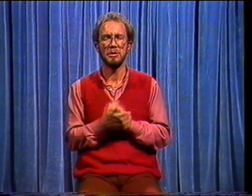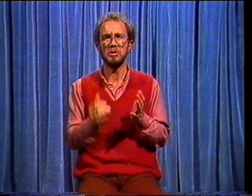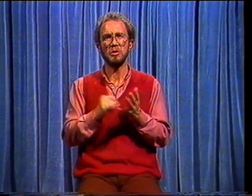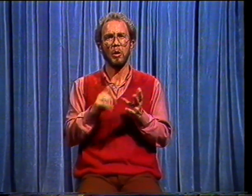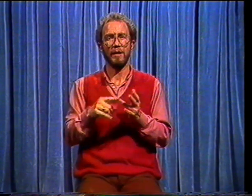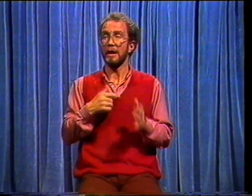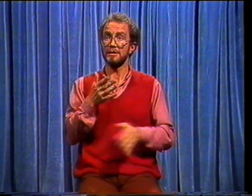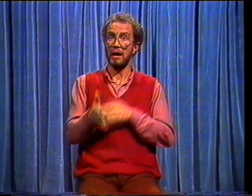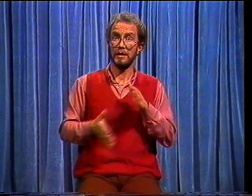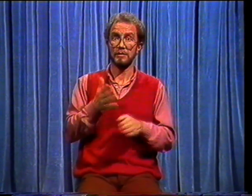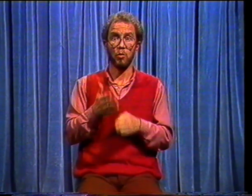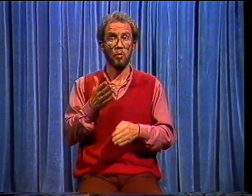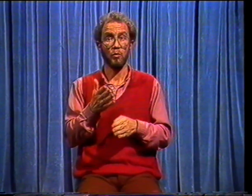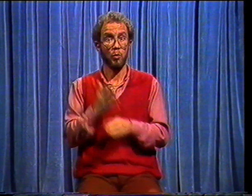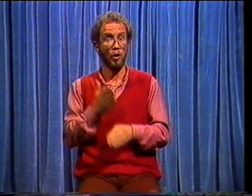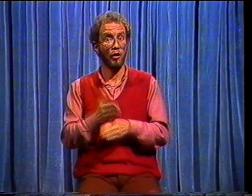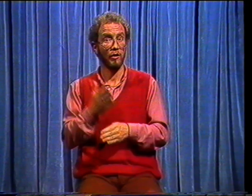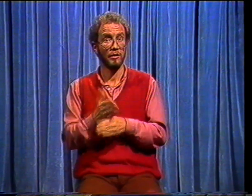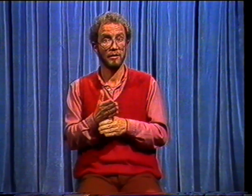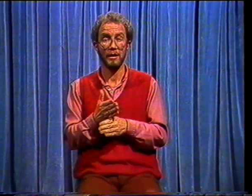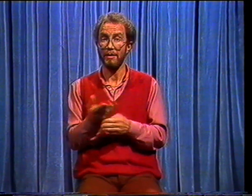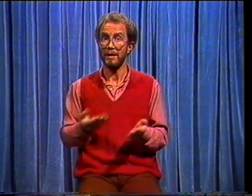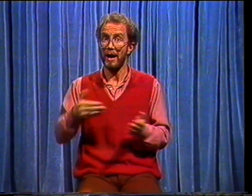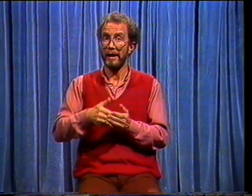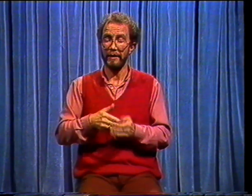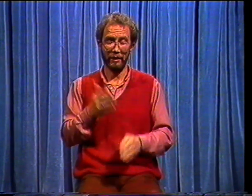So if I sign work and I add,